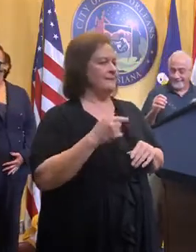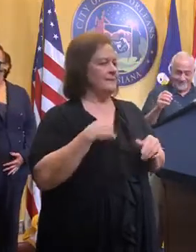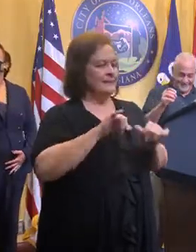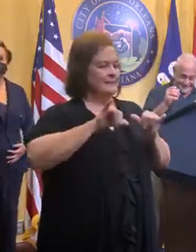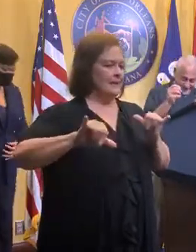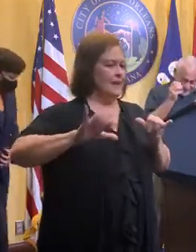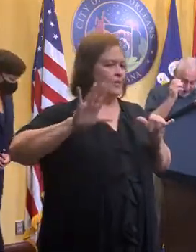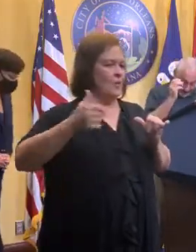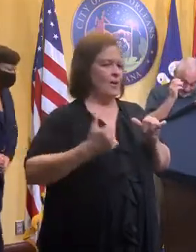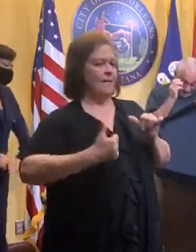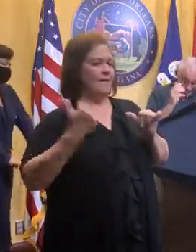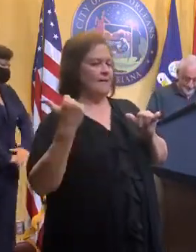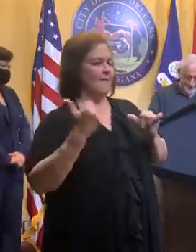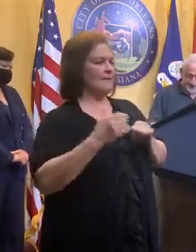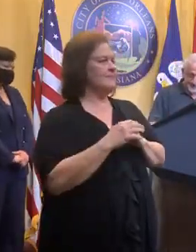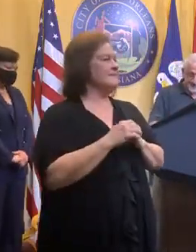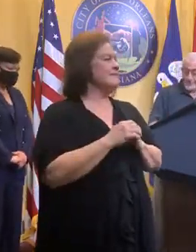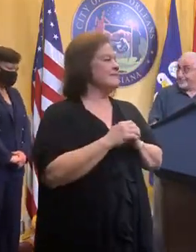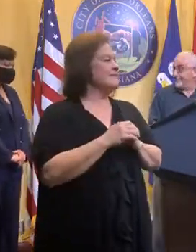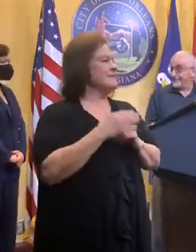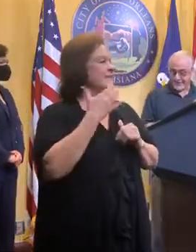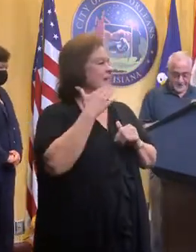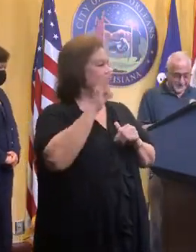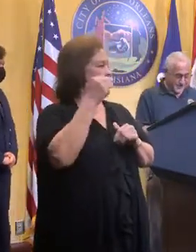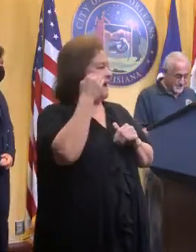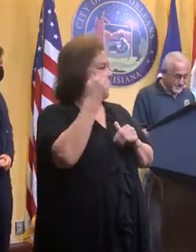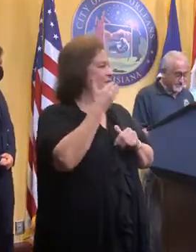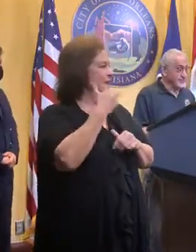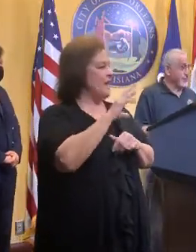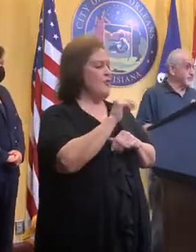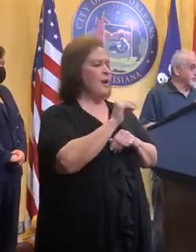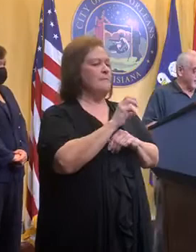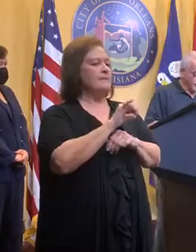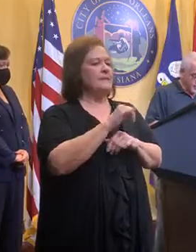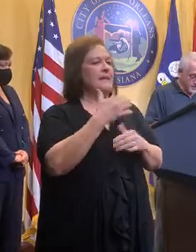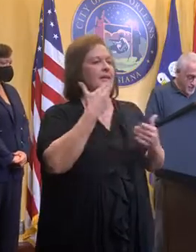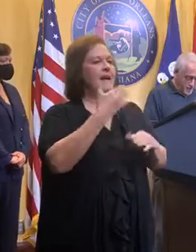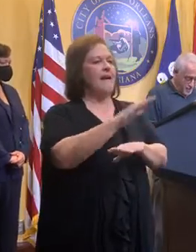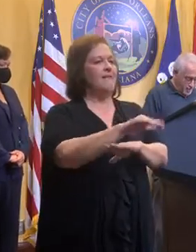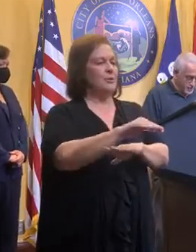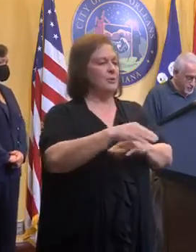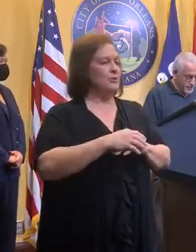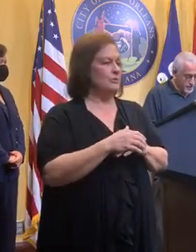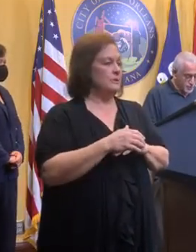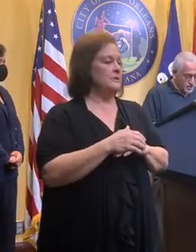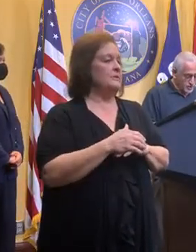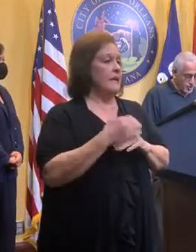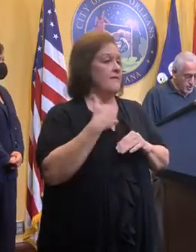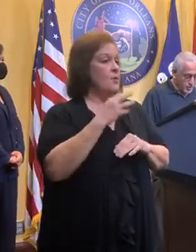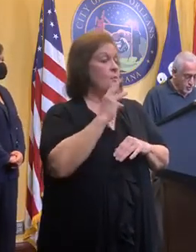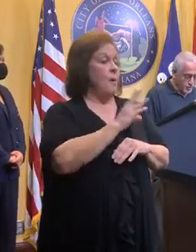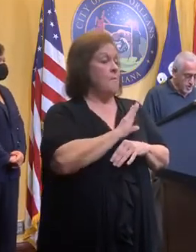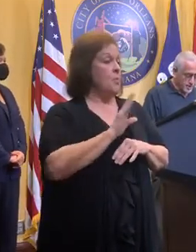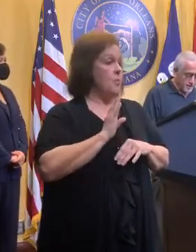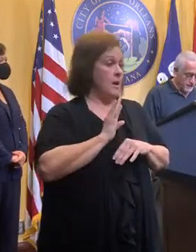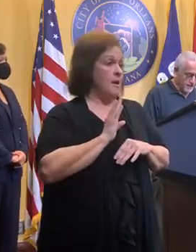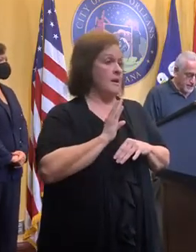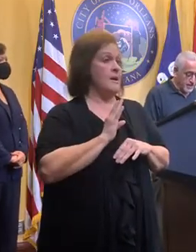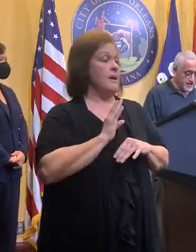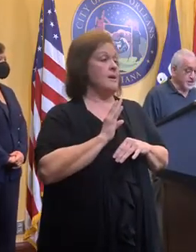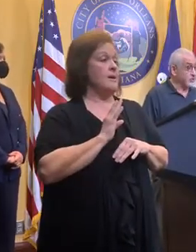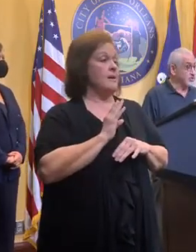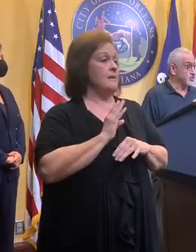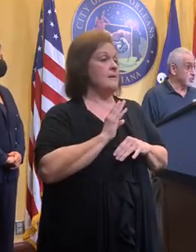Your infrastructure. Thank you, Mayor, and thank you, Ramsey. Good afternoon, everyone. We at the Sewage and Water Board